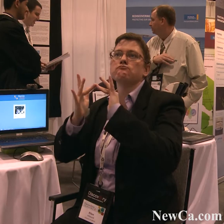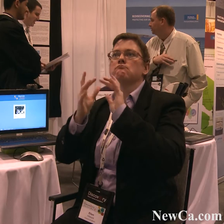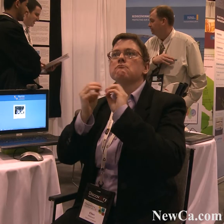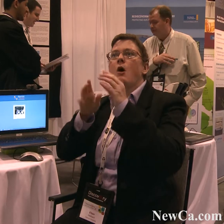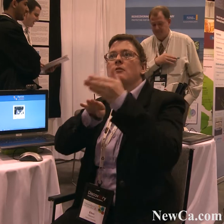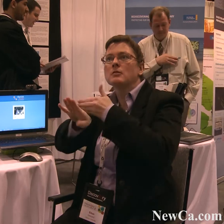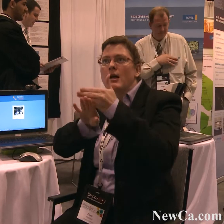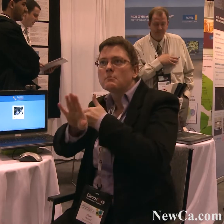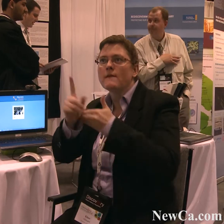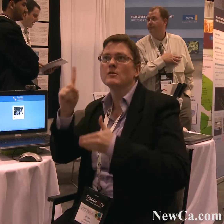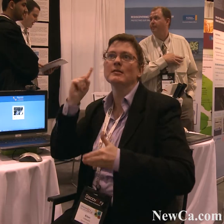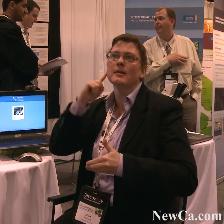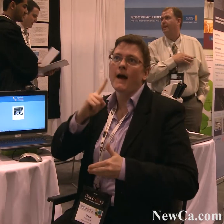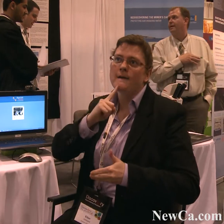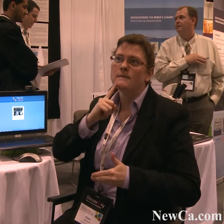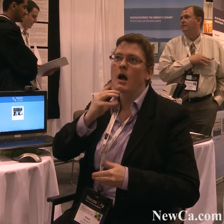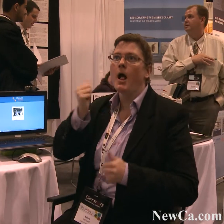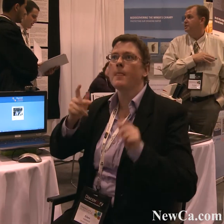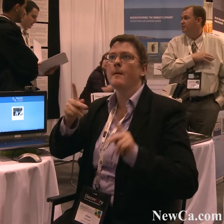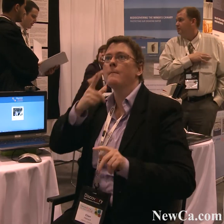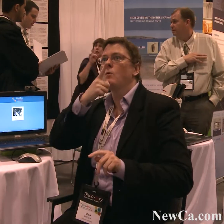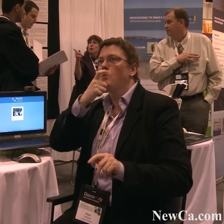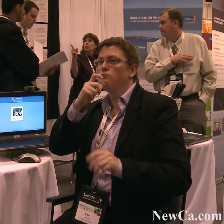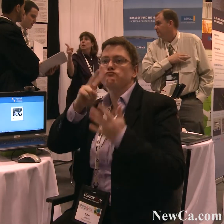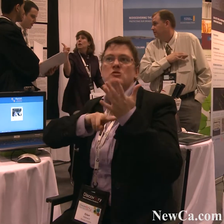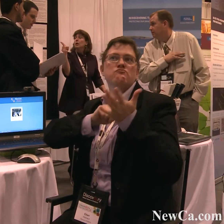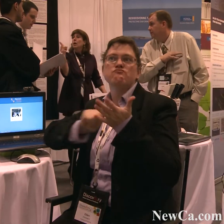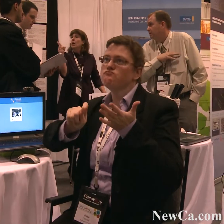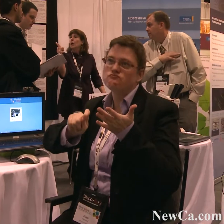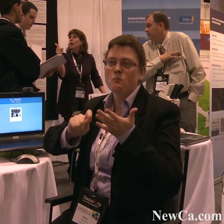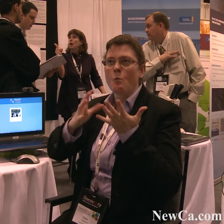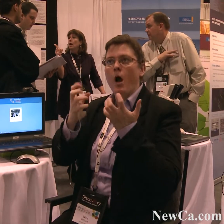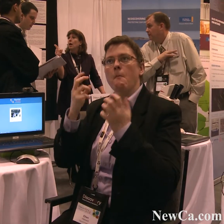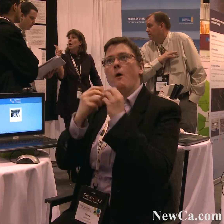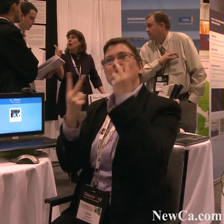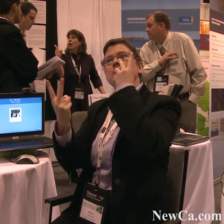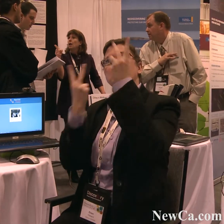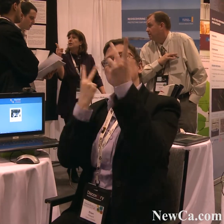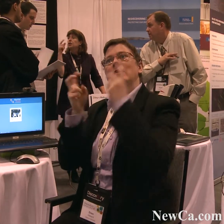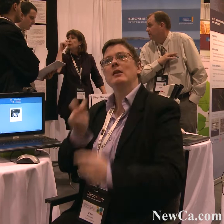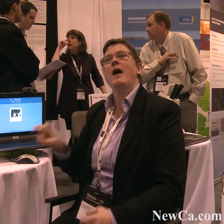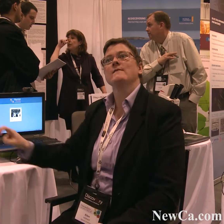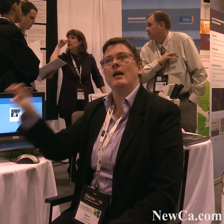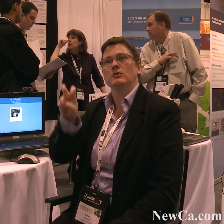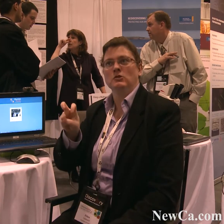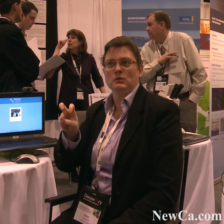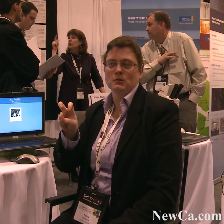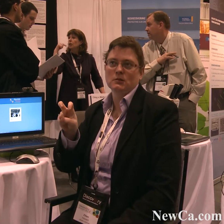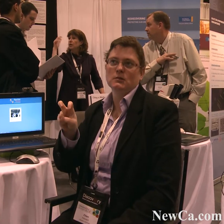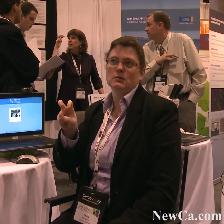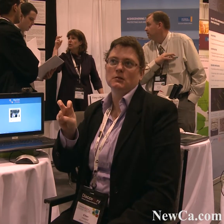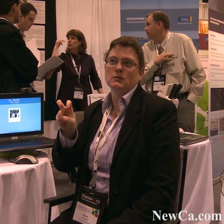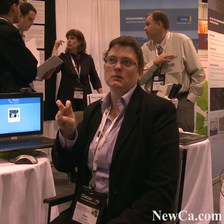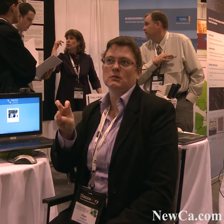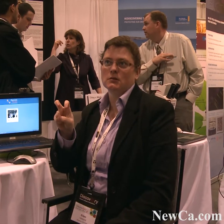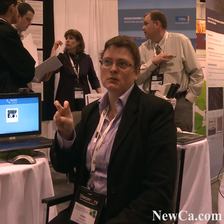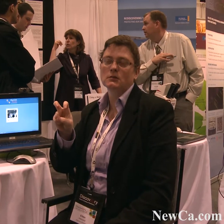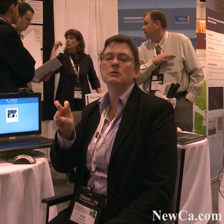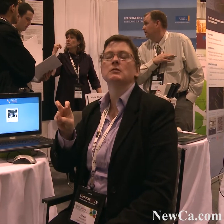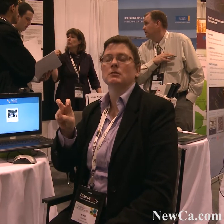The purpose of the software is to increase accessibility in internet environments for deaf people, and it includes a lot of video